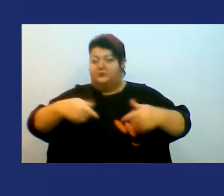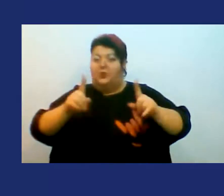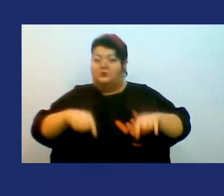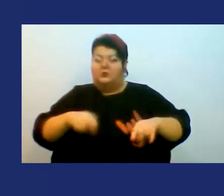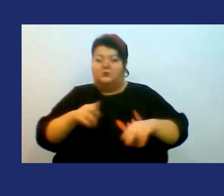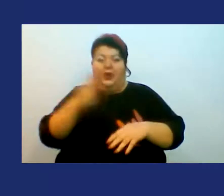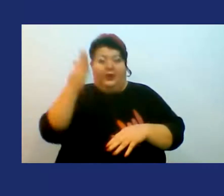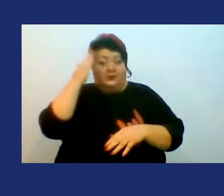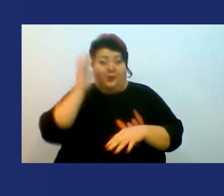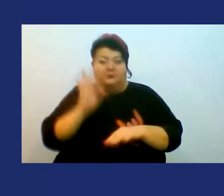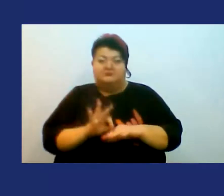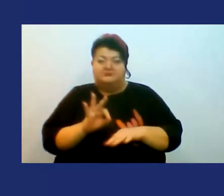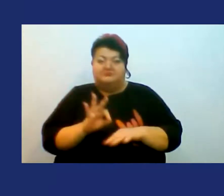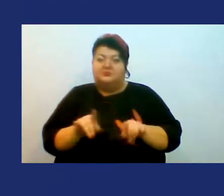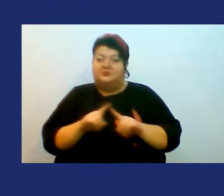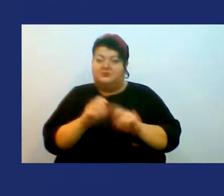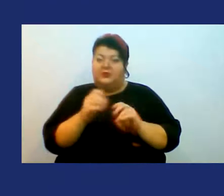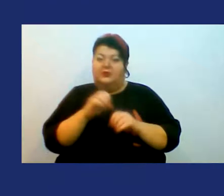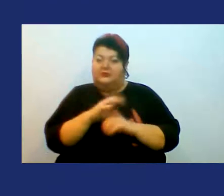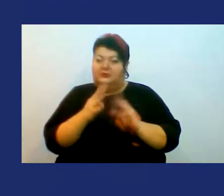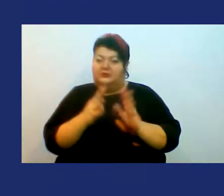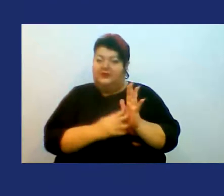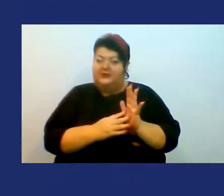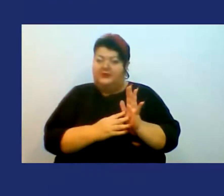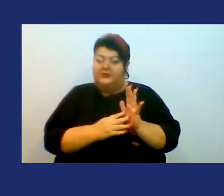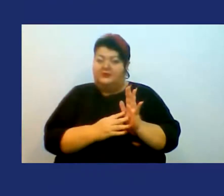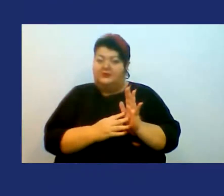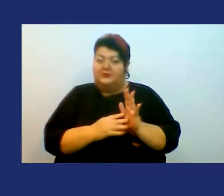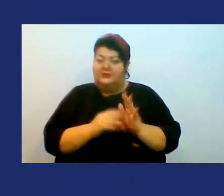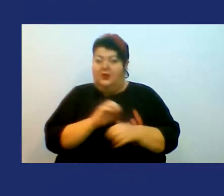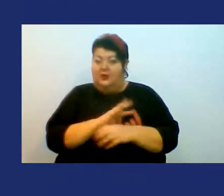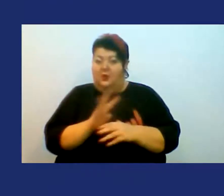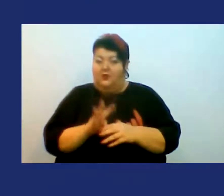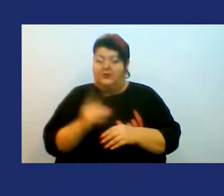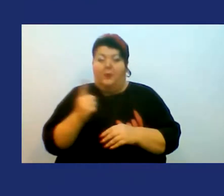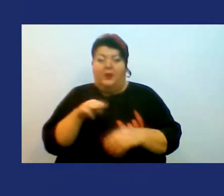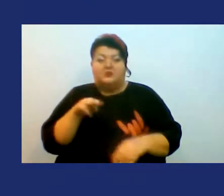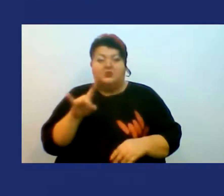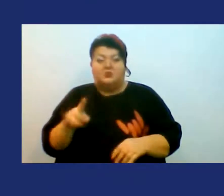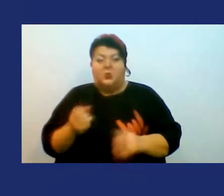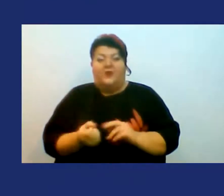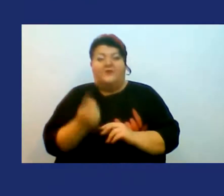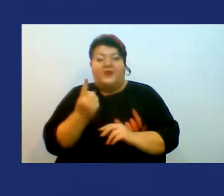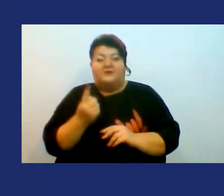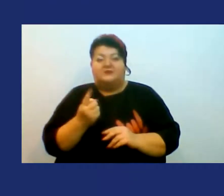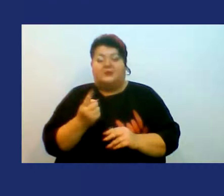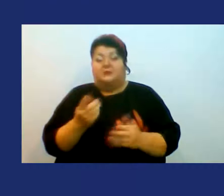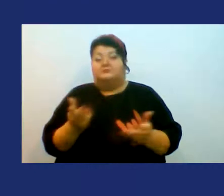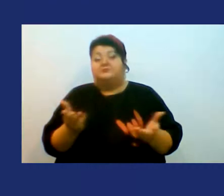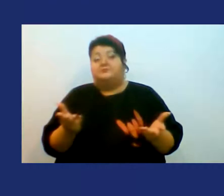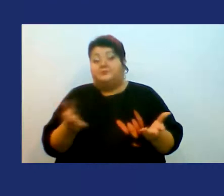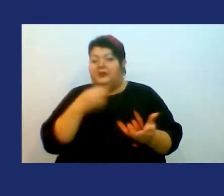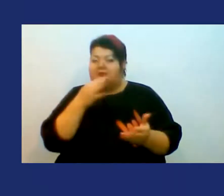Mr. Trump was tested positive with COVID-19, even though the first round of debates proved to